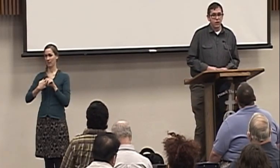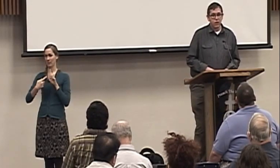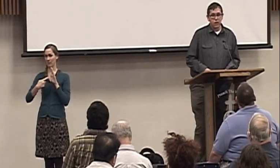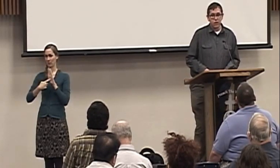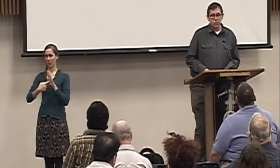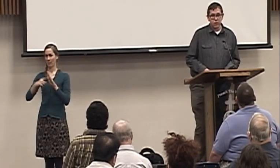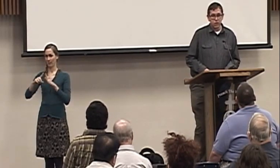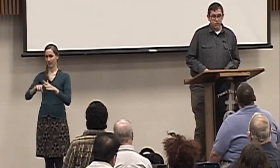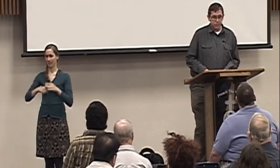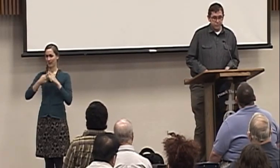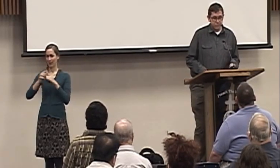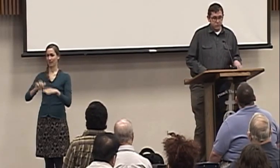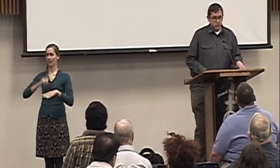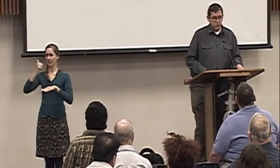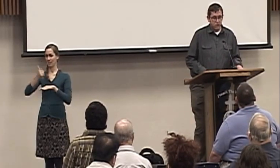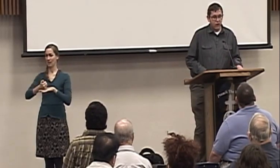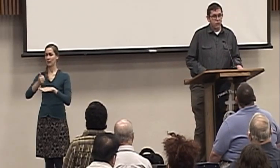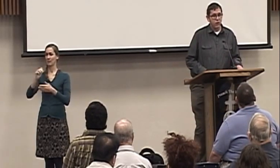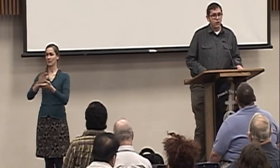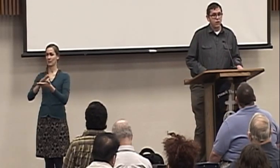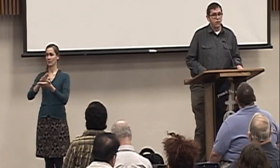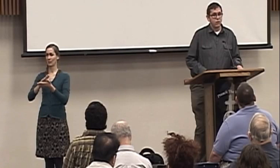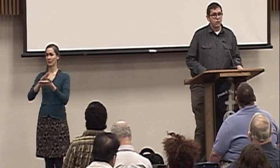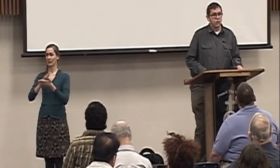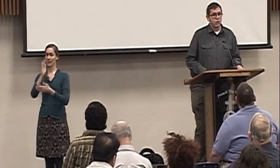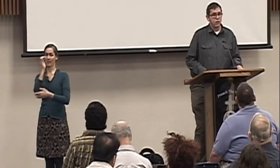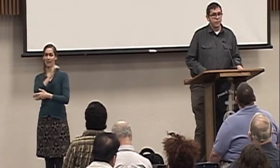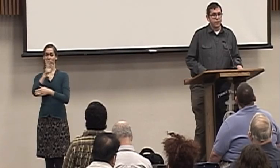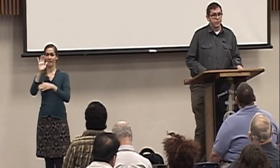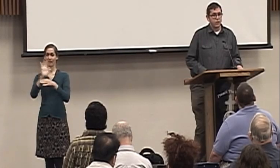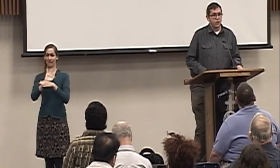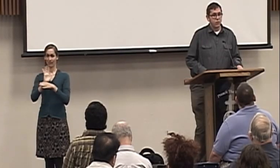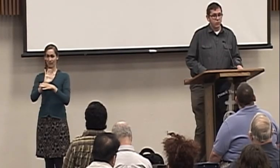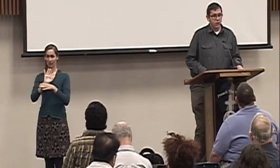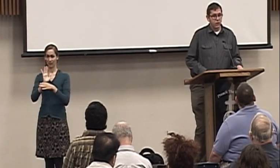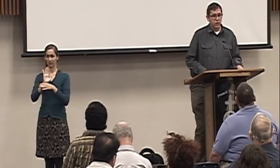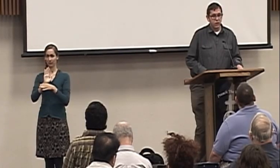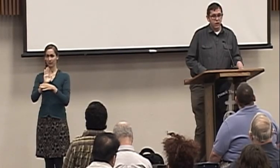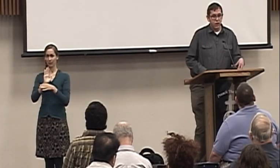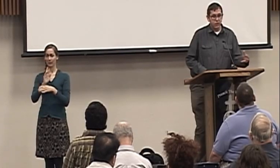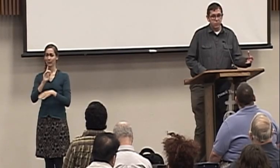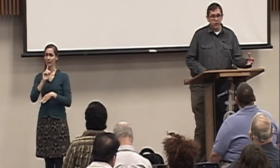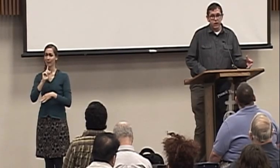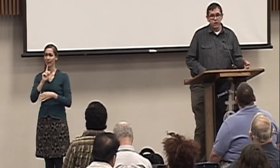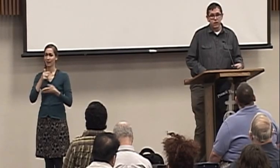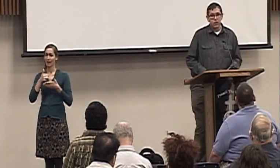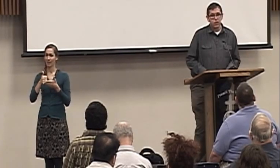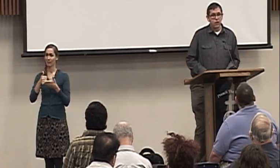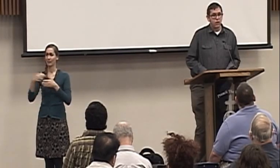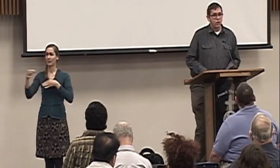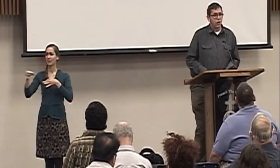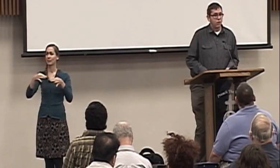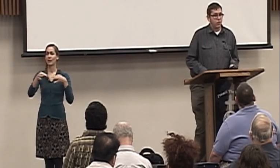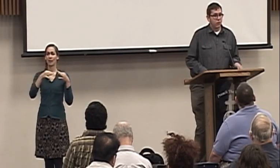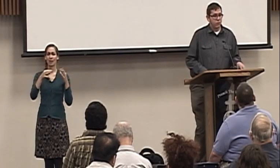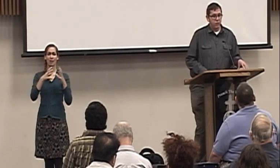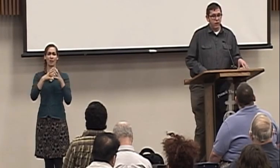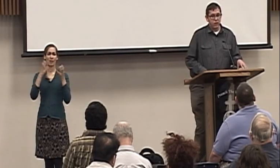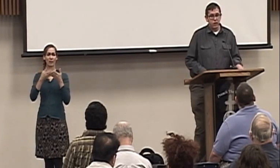And so that video will really help explain a lot of stuff about the deaf